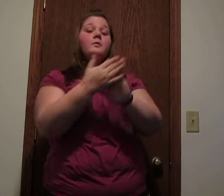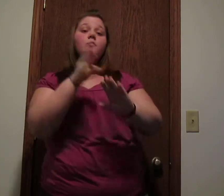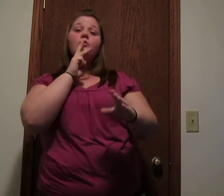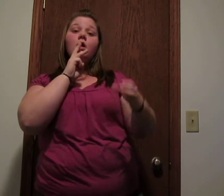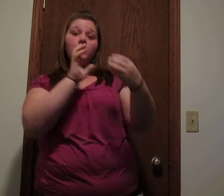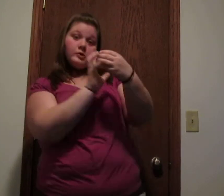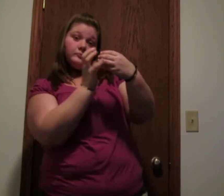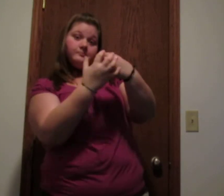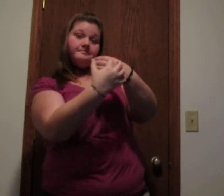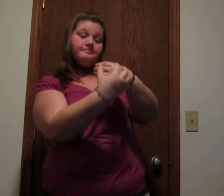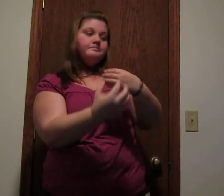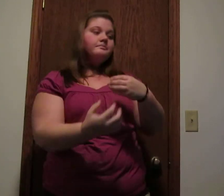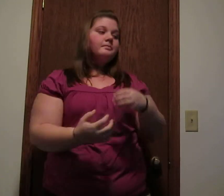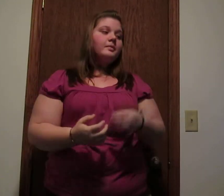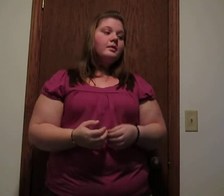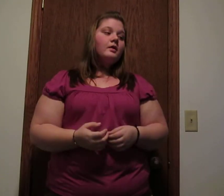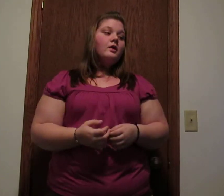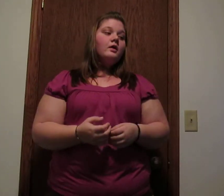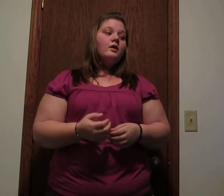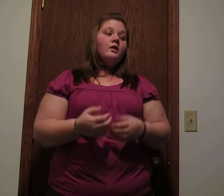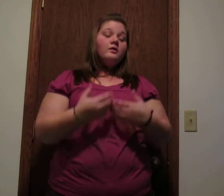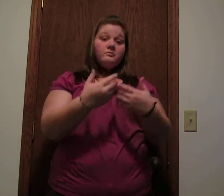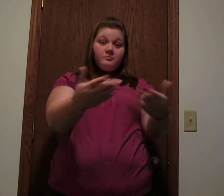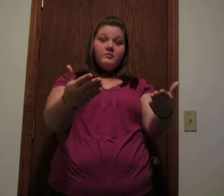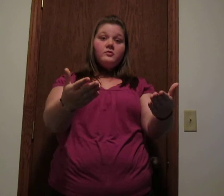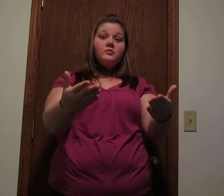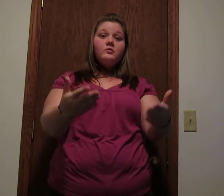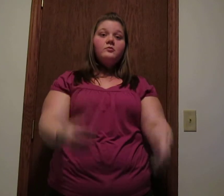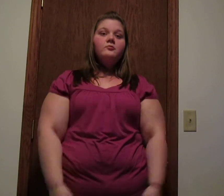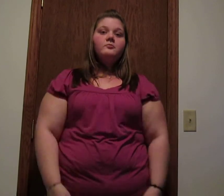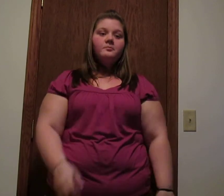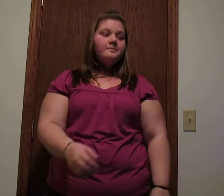condensation. There are 100 examples. Everybody got this? We'll talk more about this.